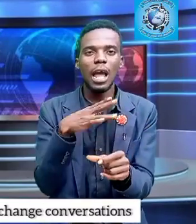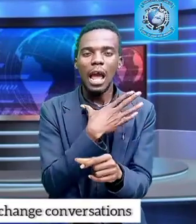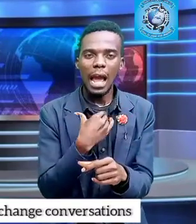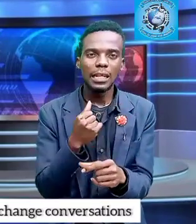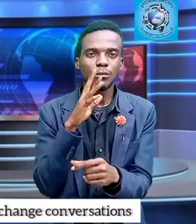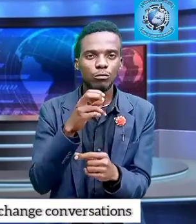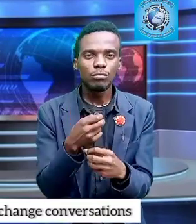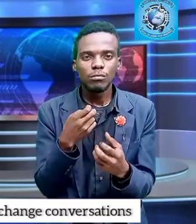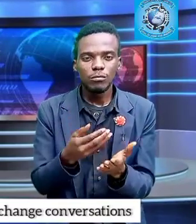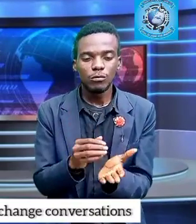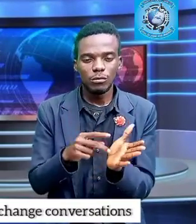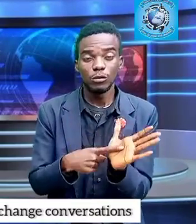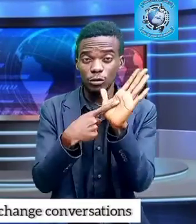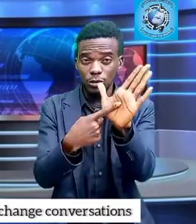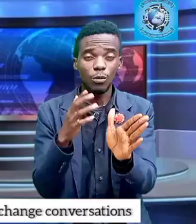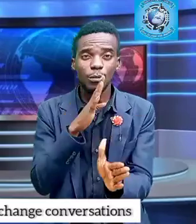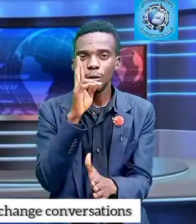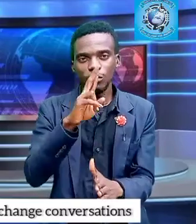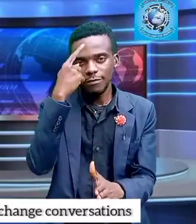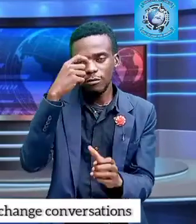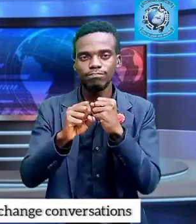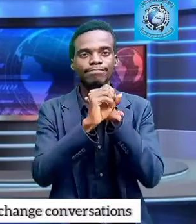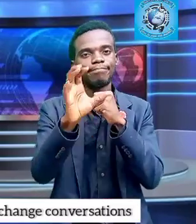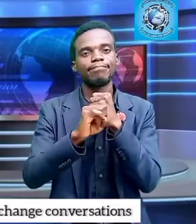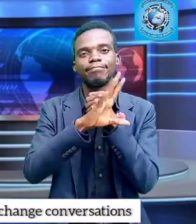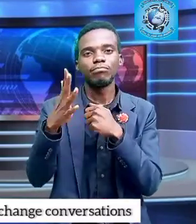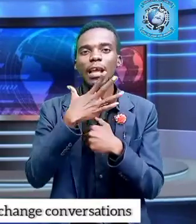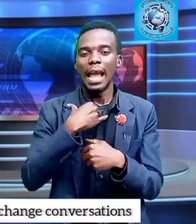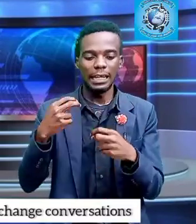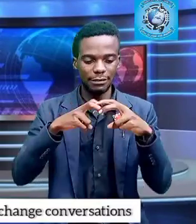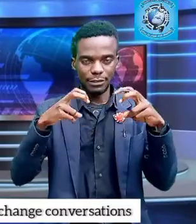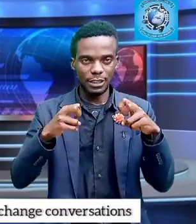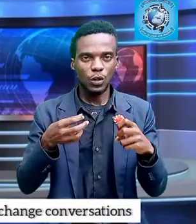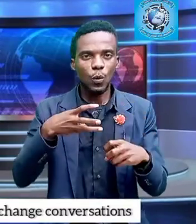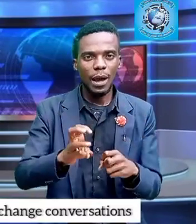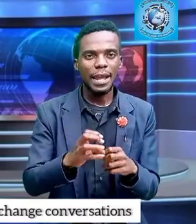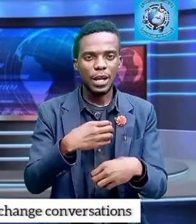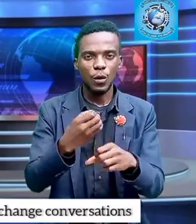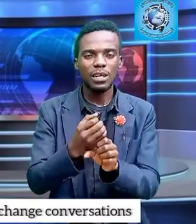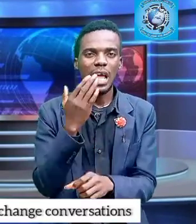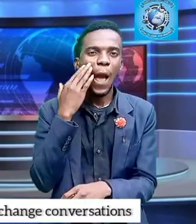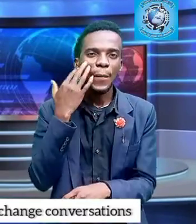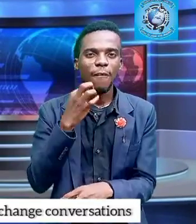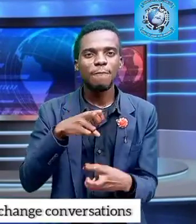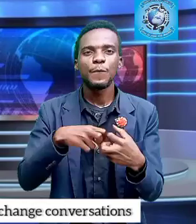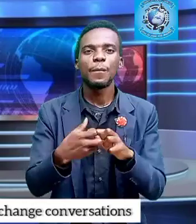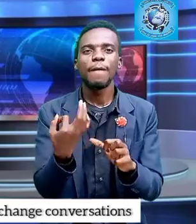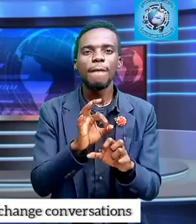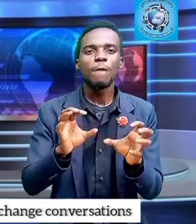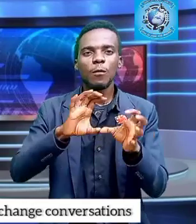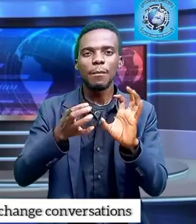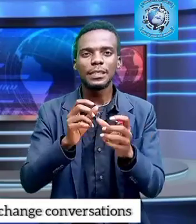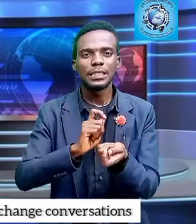the recommendation will be used for advocacy and research while creating awareness of the problem of climate